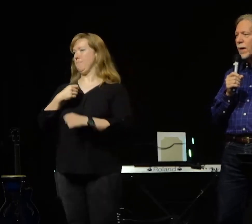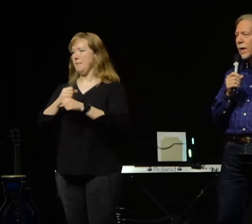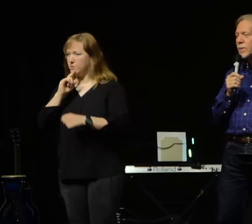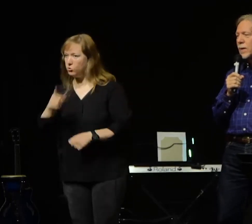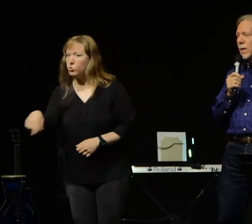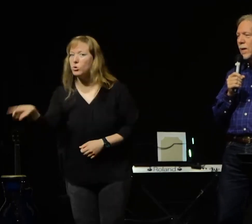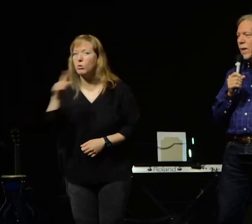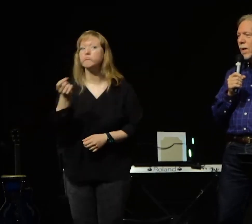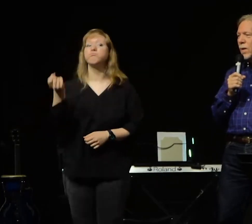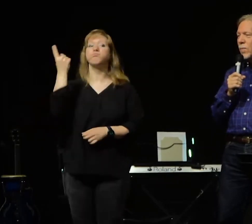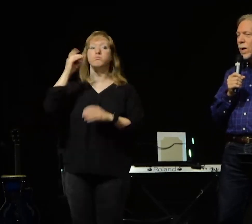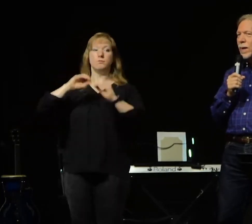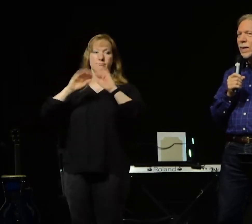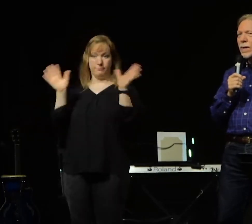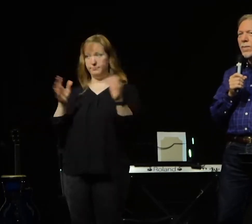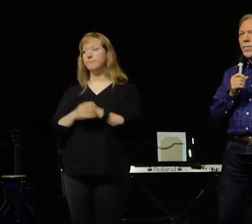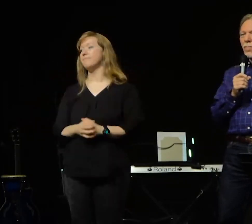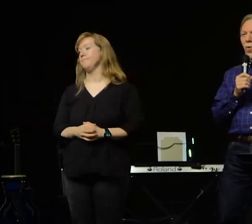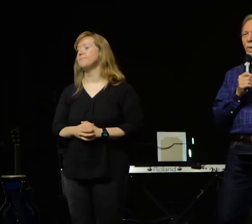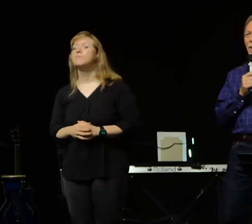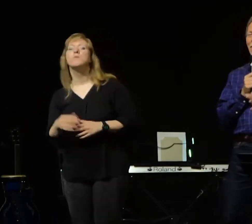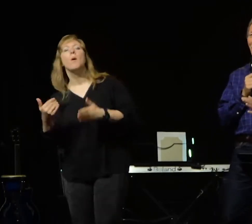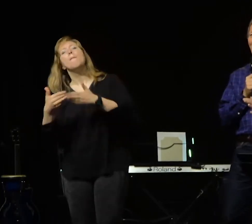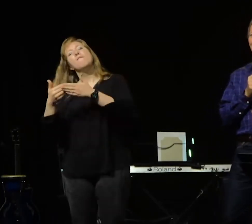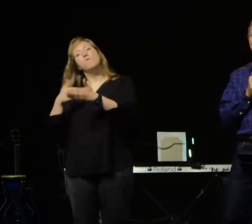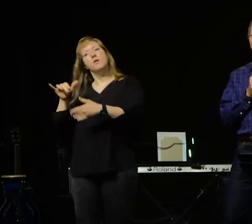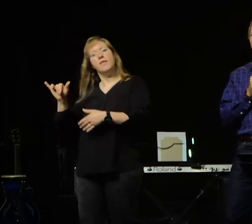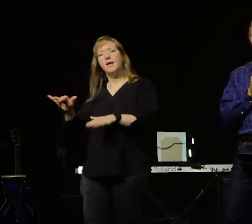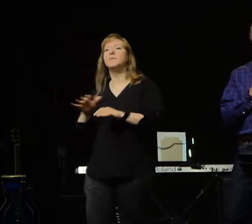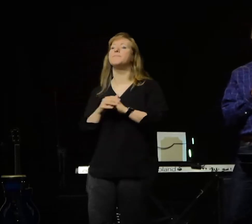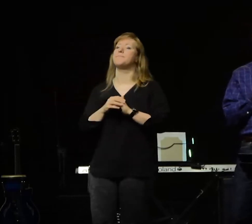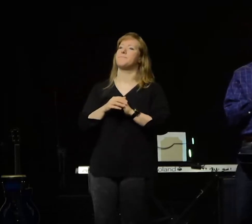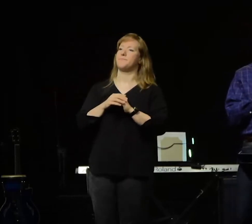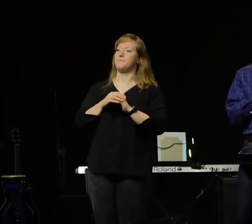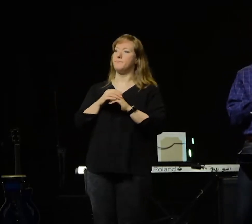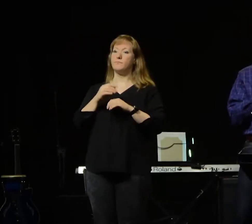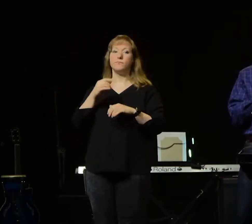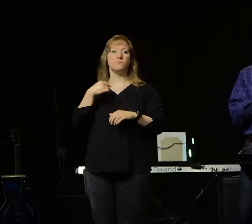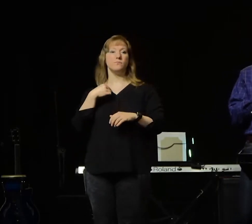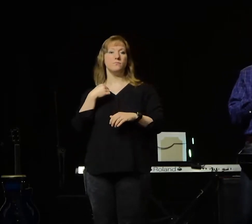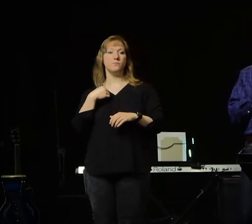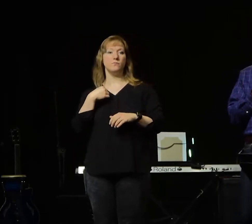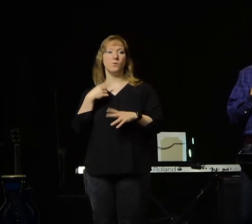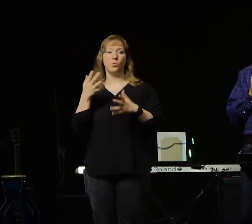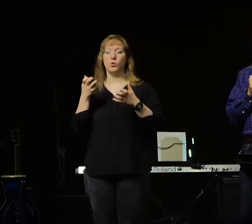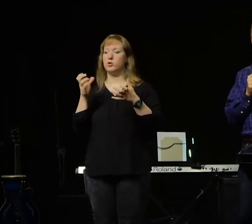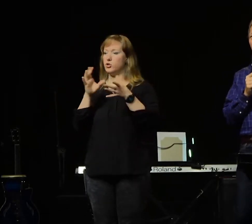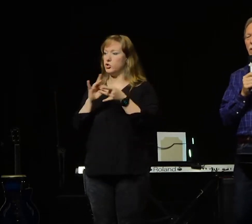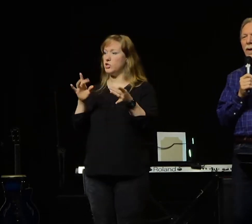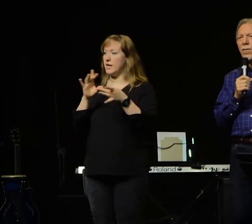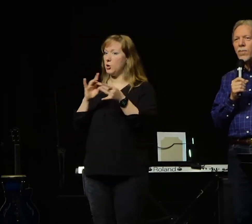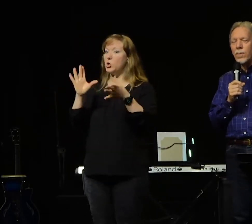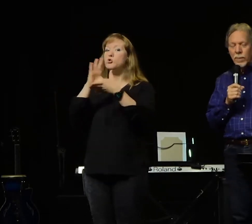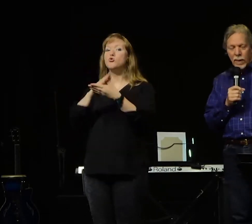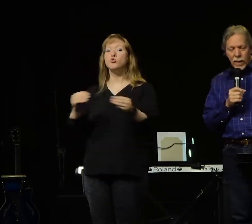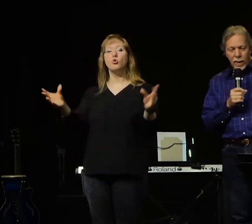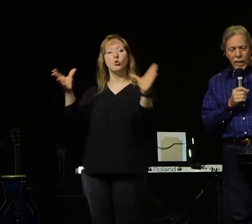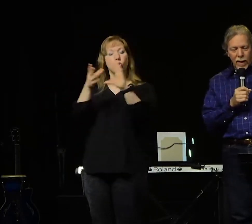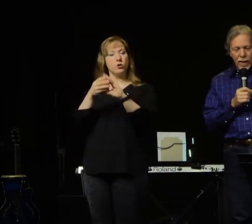everybody gets it. But before we get there, we're going to share a story here